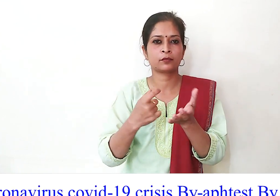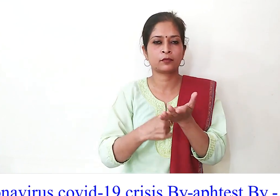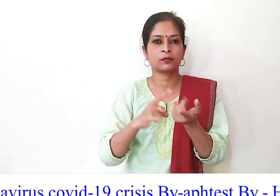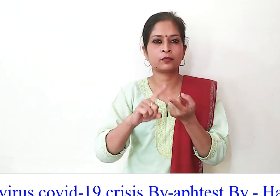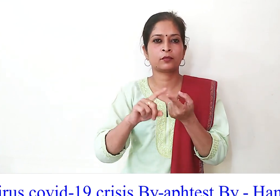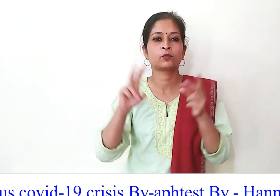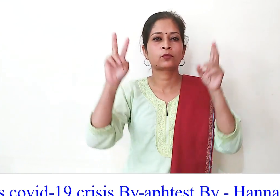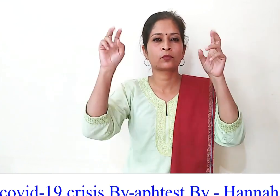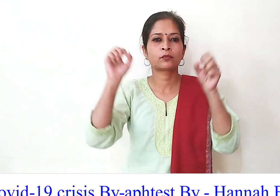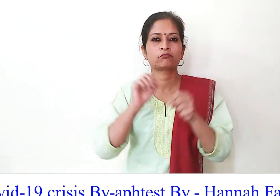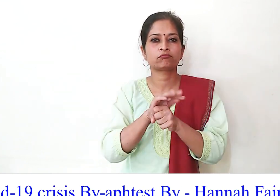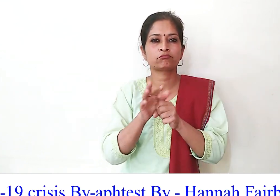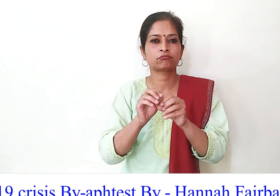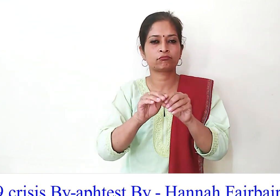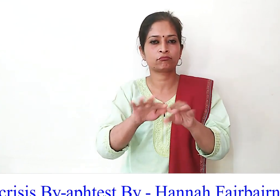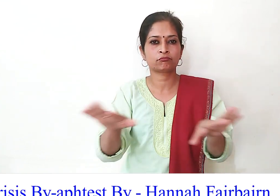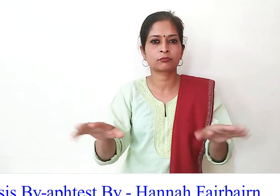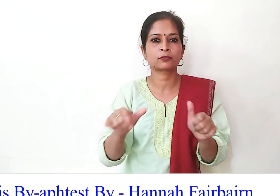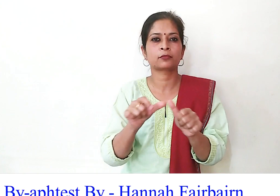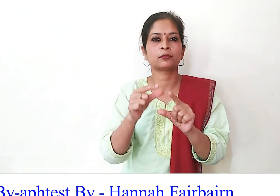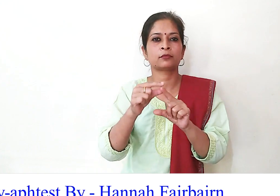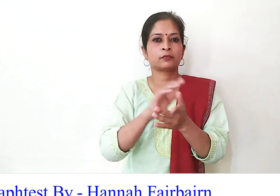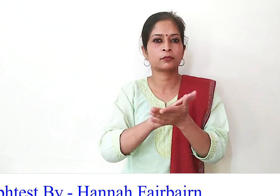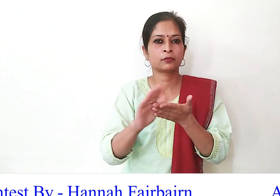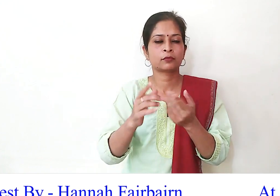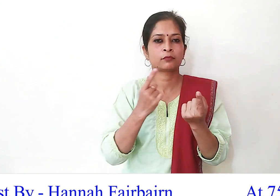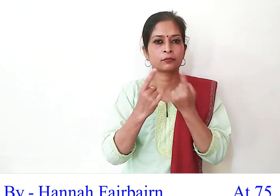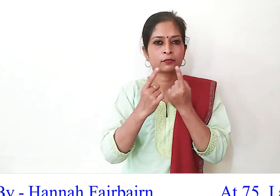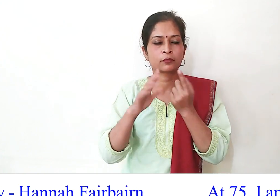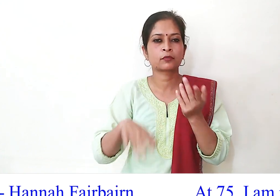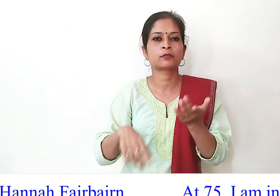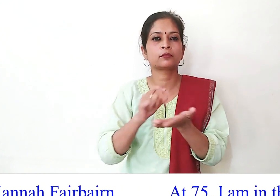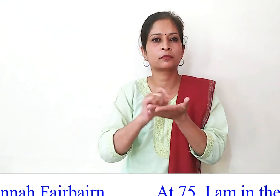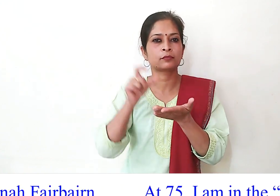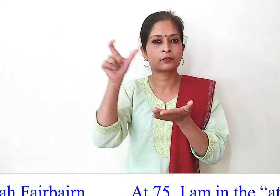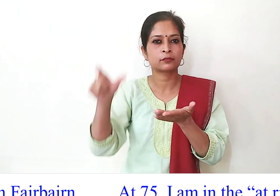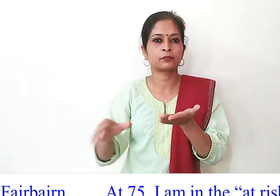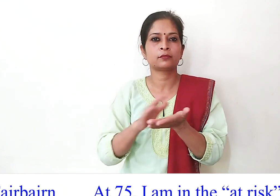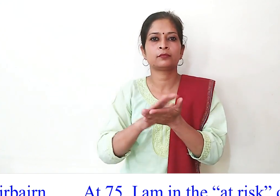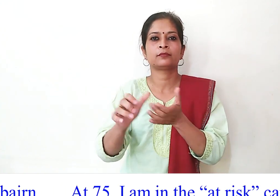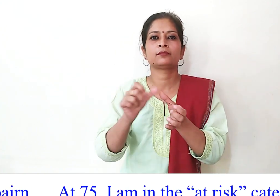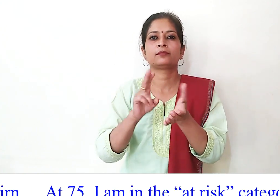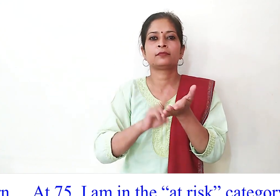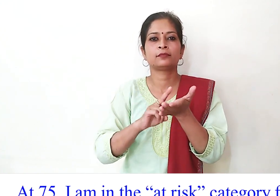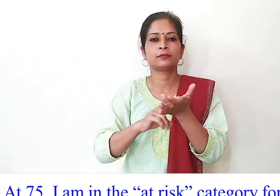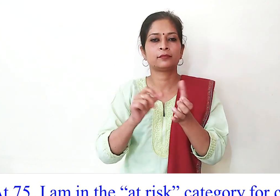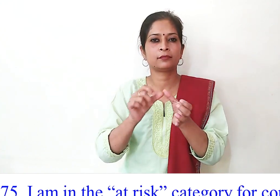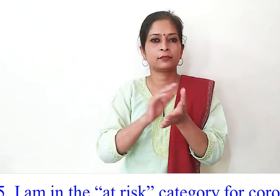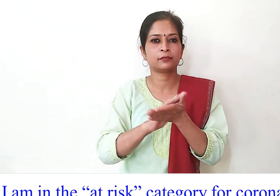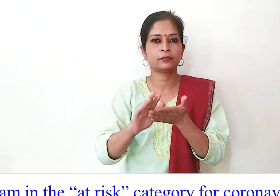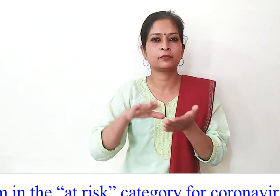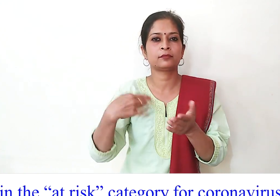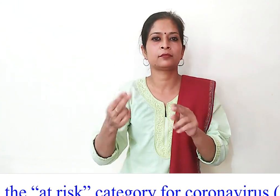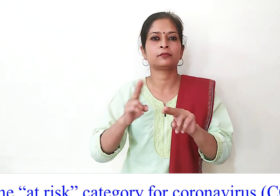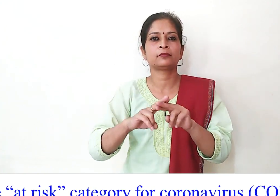By APH Test. By Hannah Fairbairn. At 75, I am in